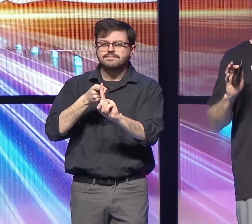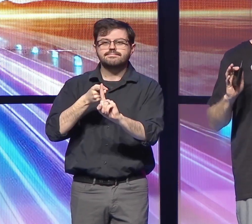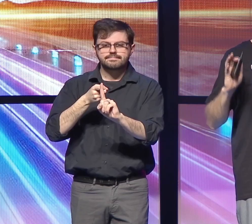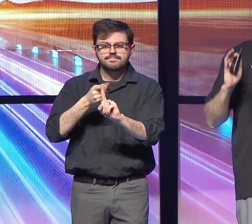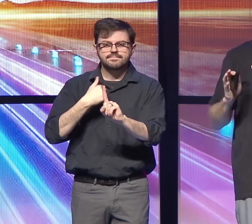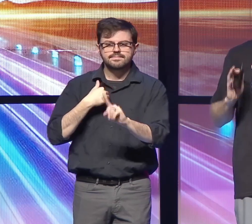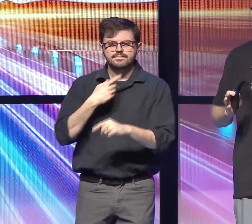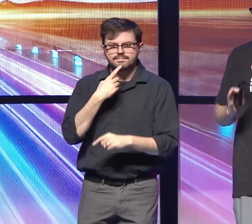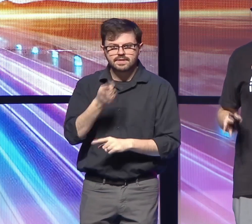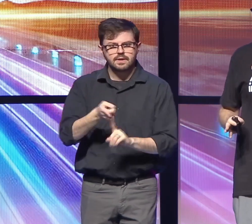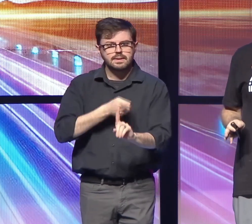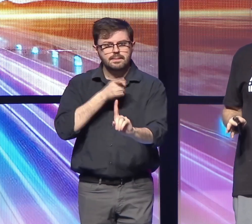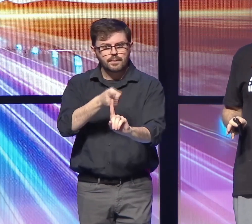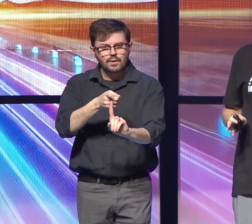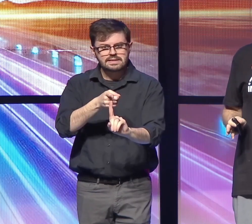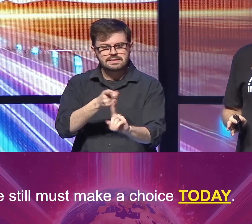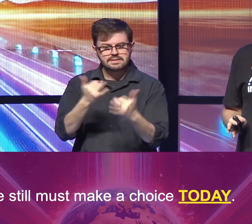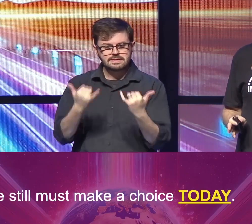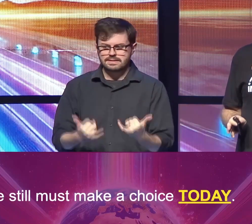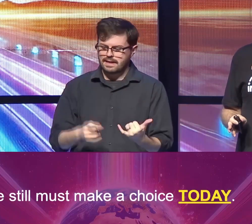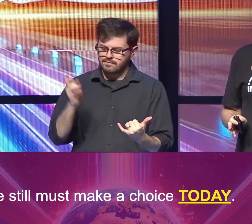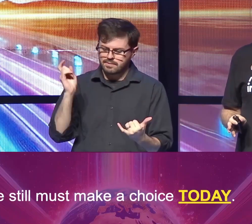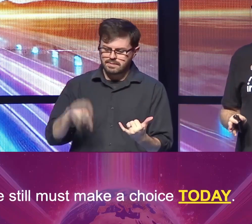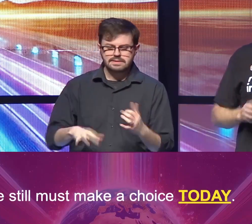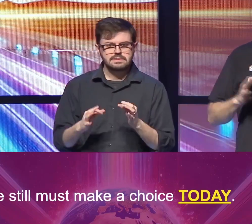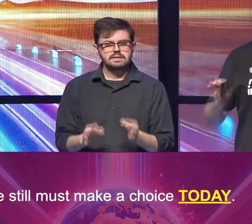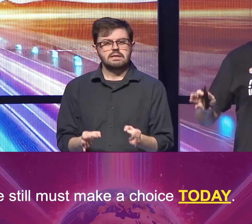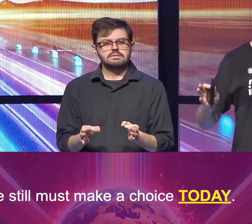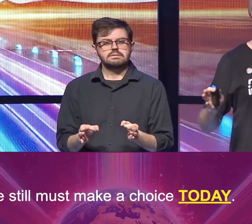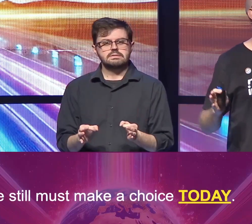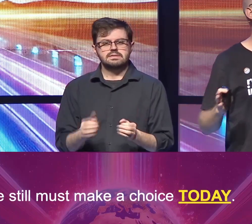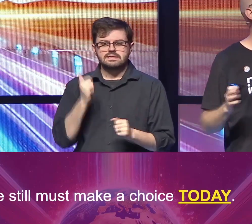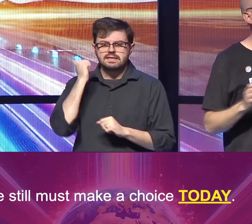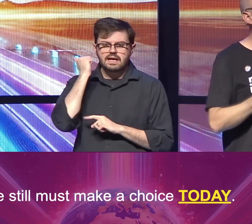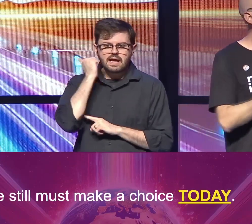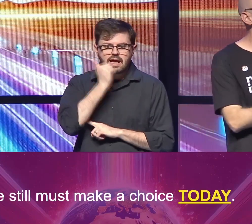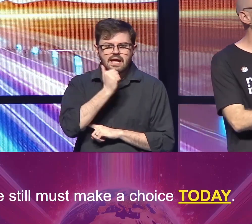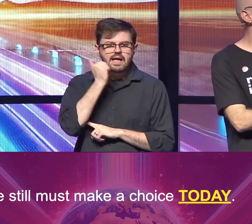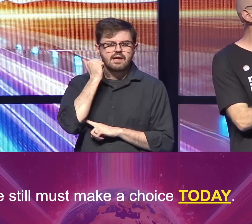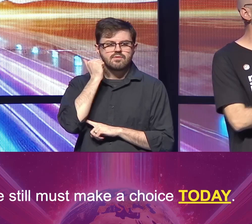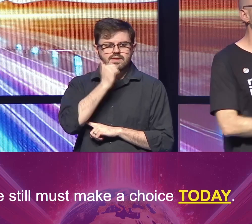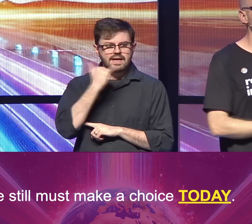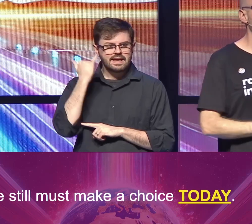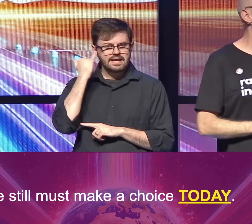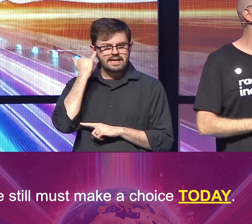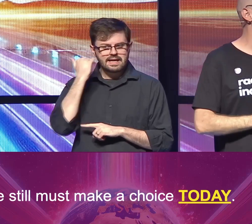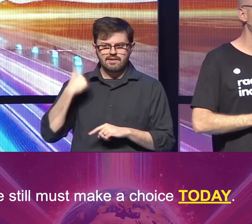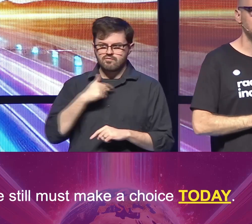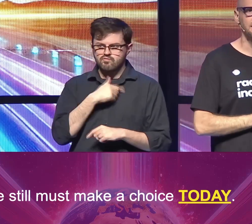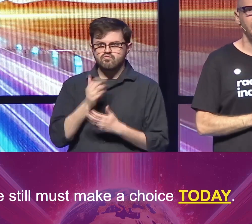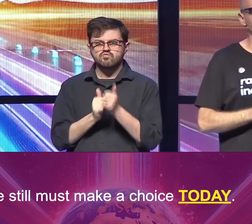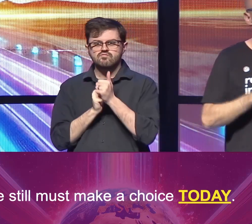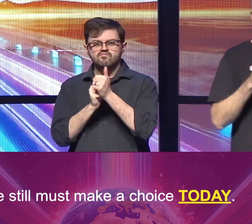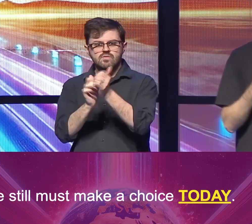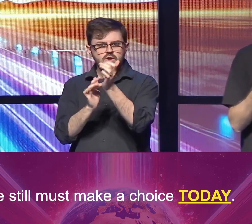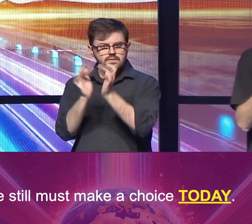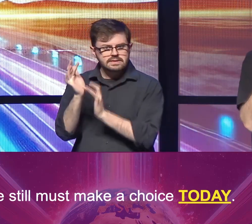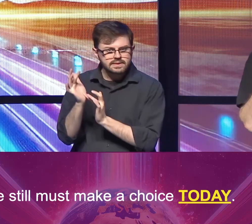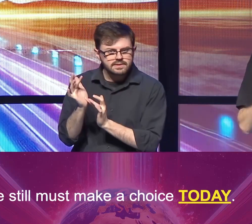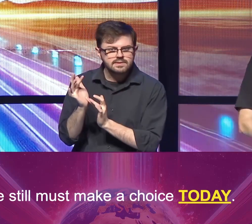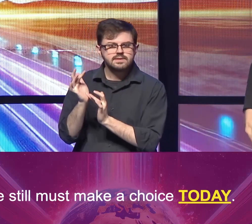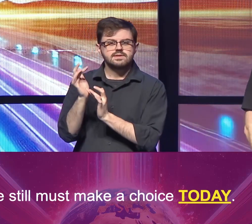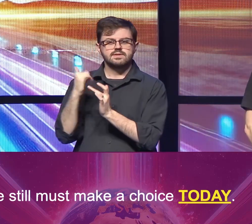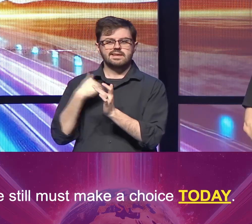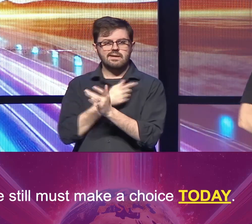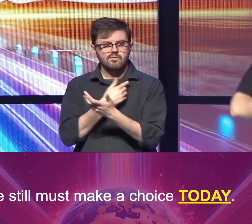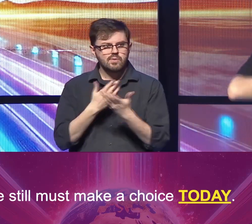Today, we still have to make a choice. Every day of our lives, if we're following the peacemaking path of Jesus and we're intersecting